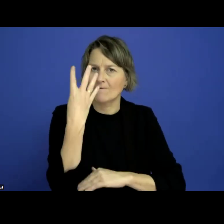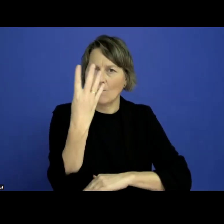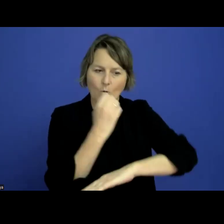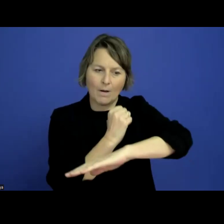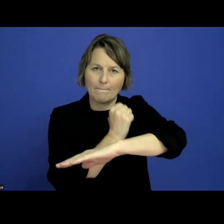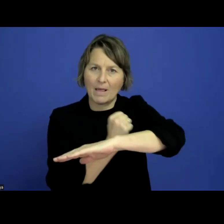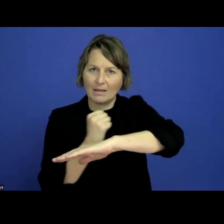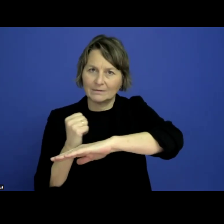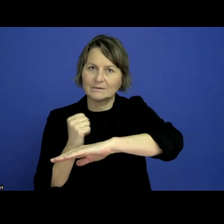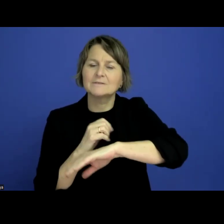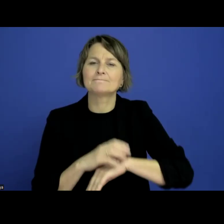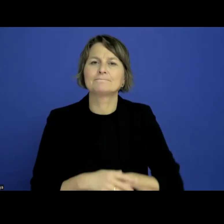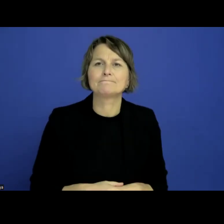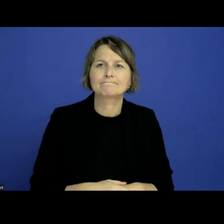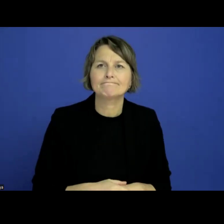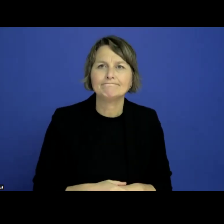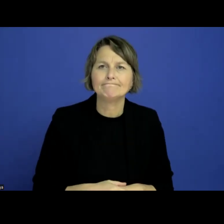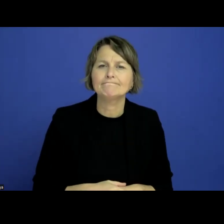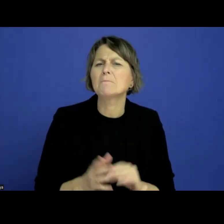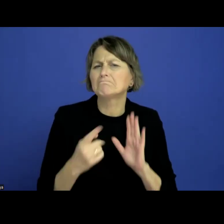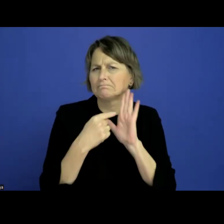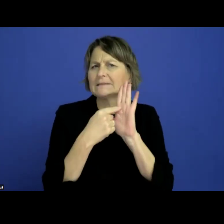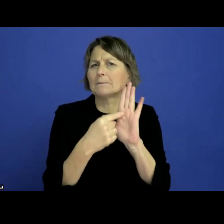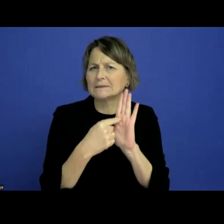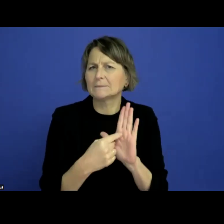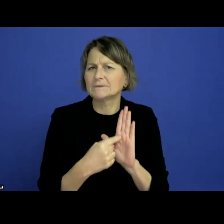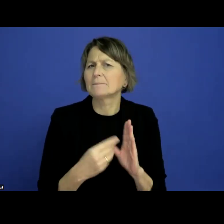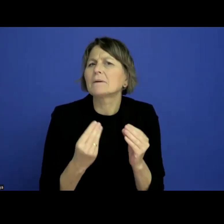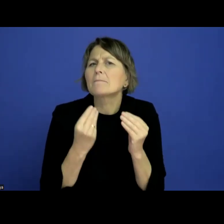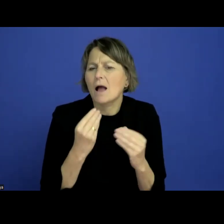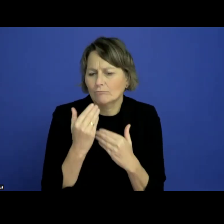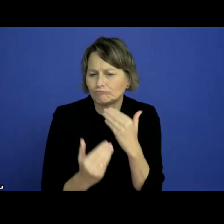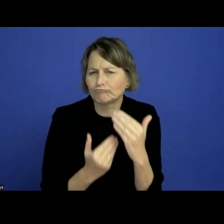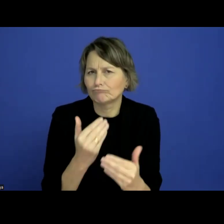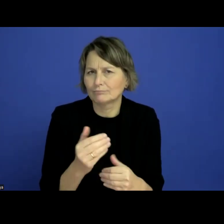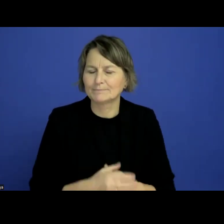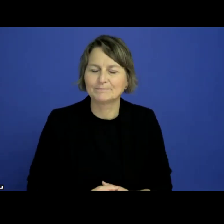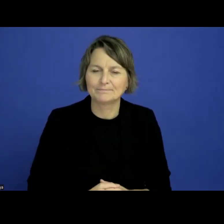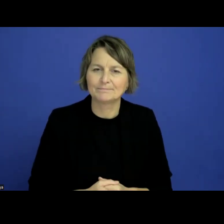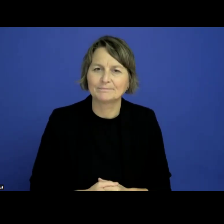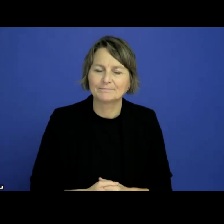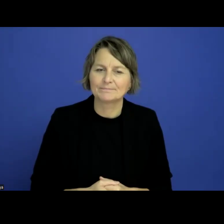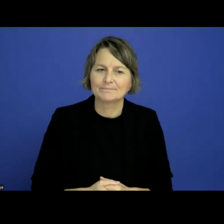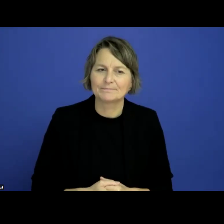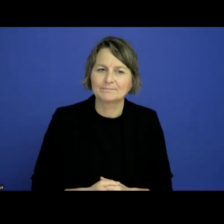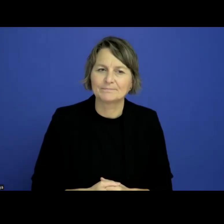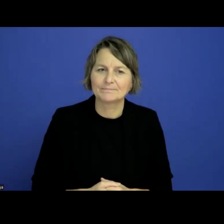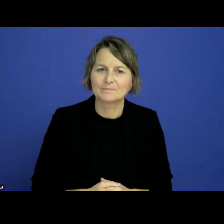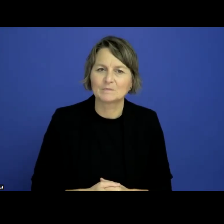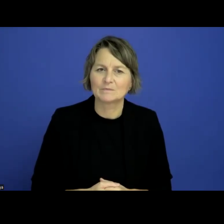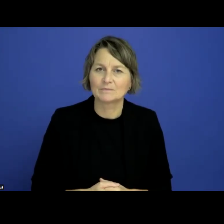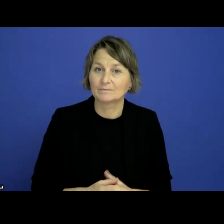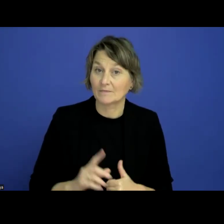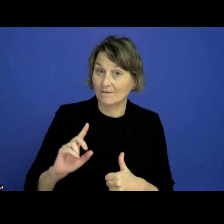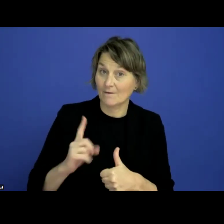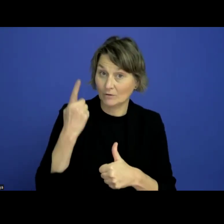some example on the way we support and people with disabilities. The first